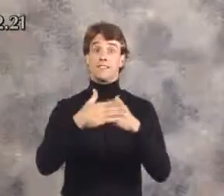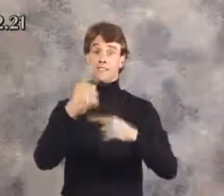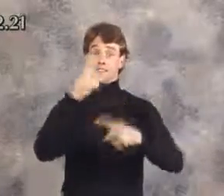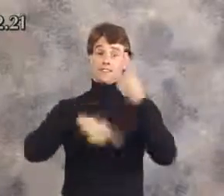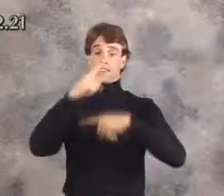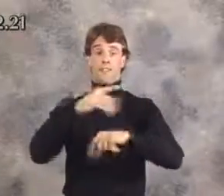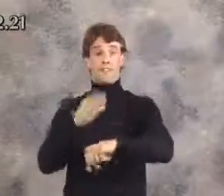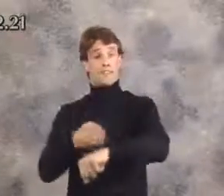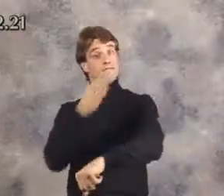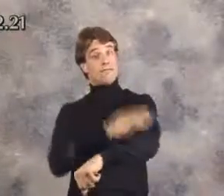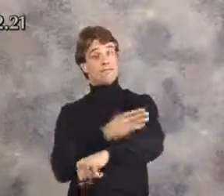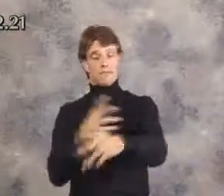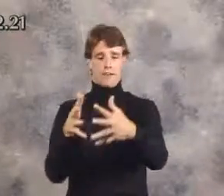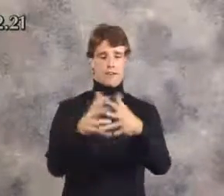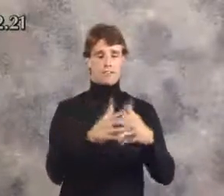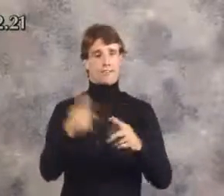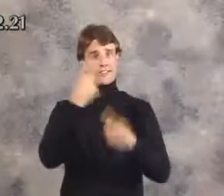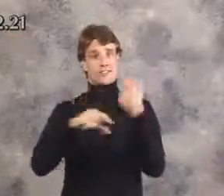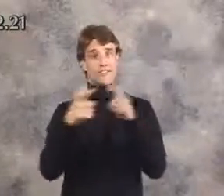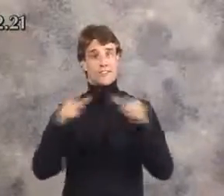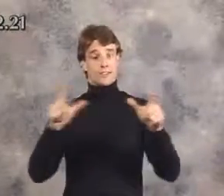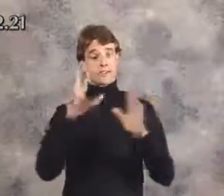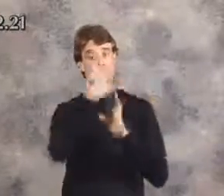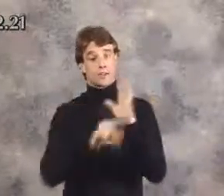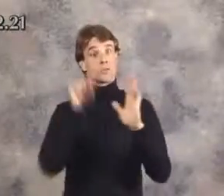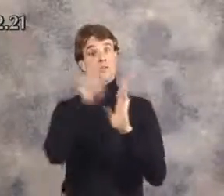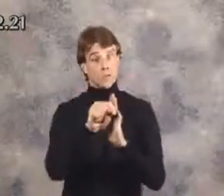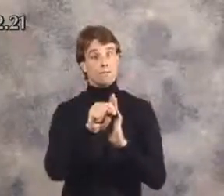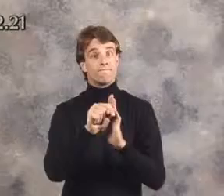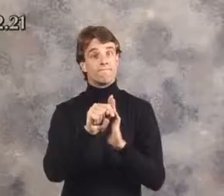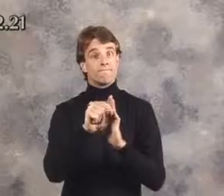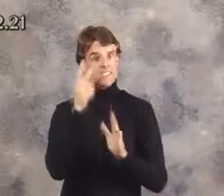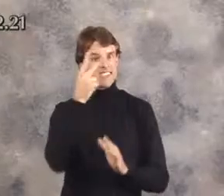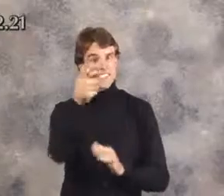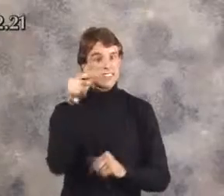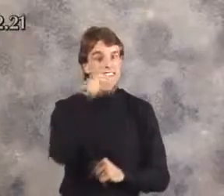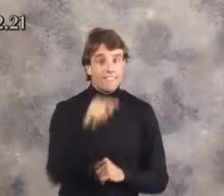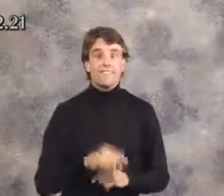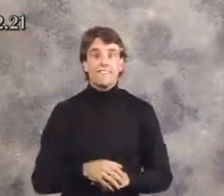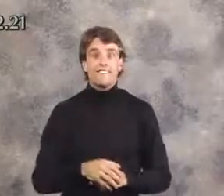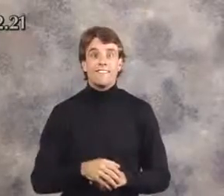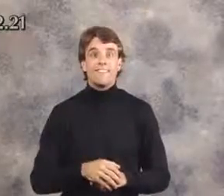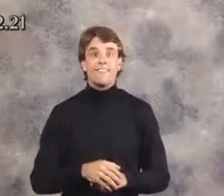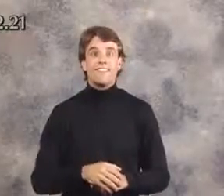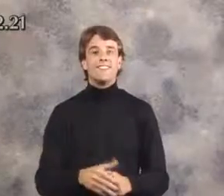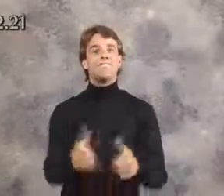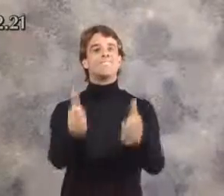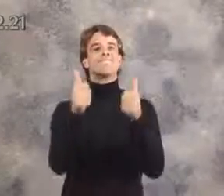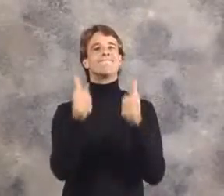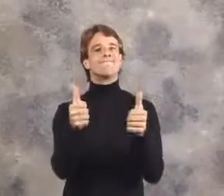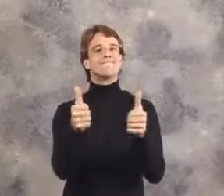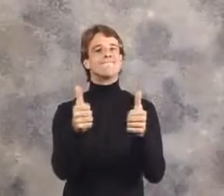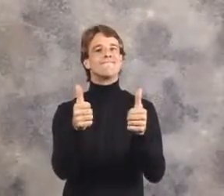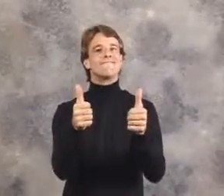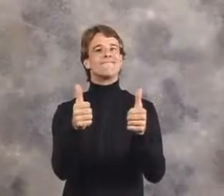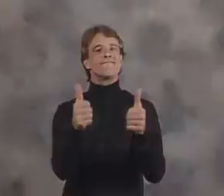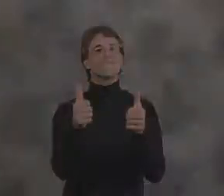See you on the next Sign Enhancers Incorporated American Sign Language video course lesson. Good luck!